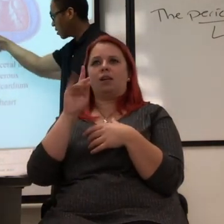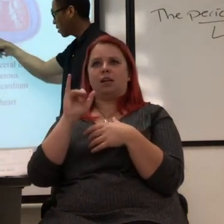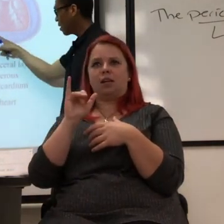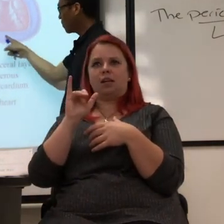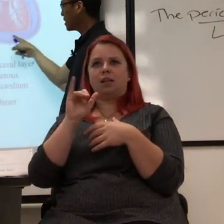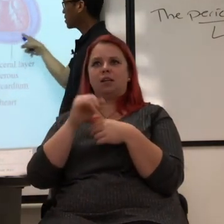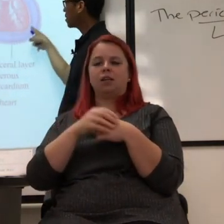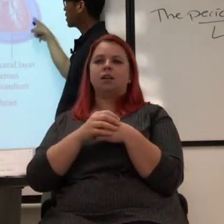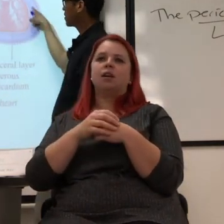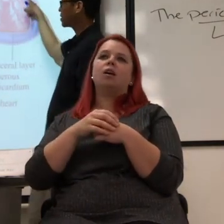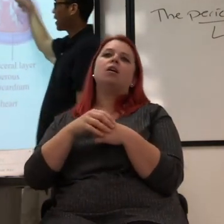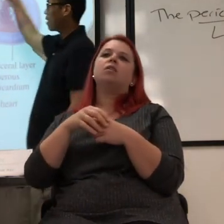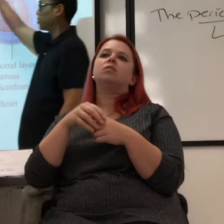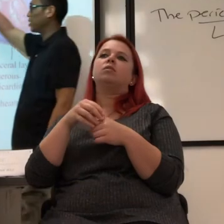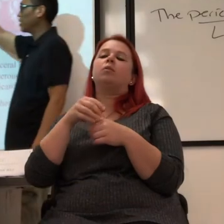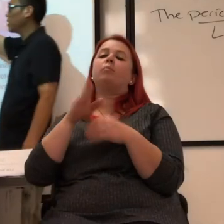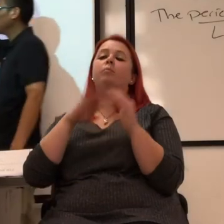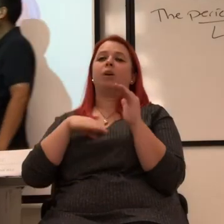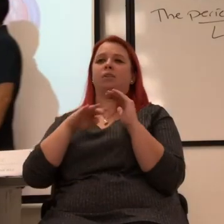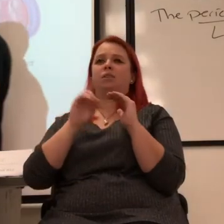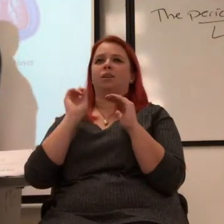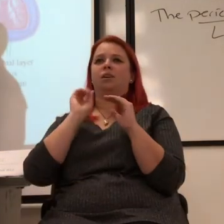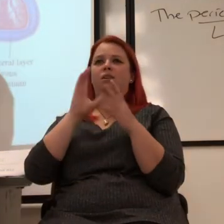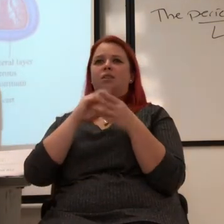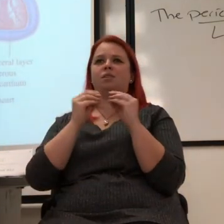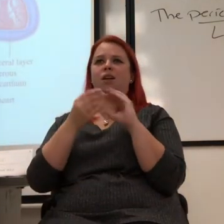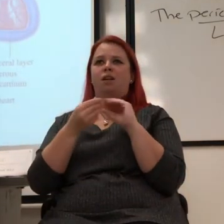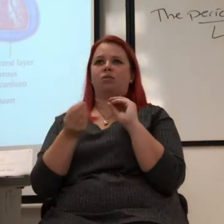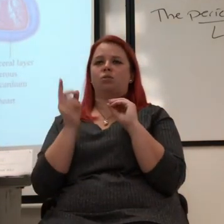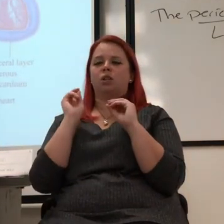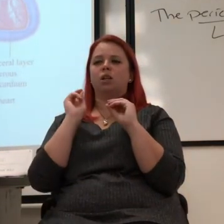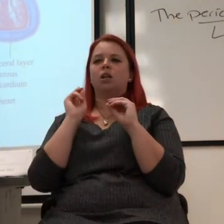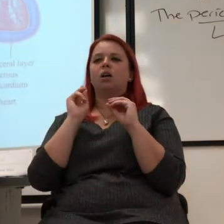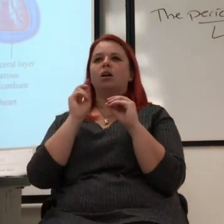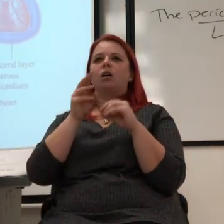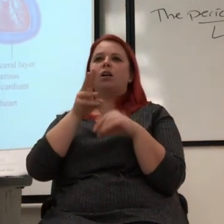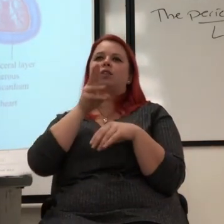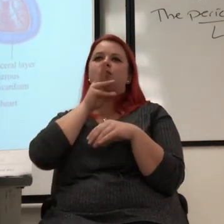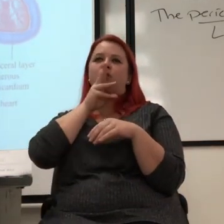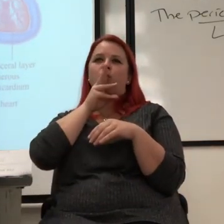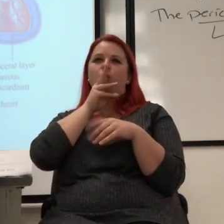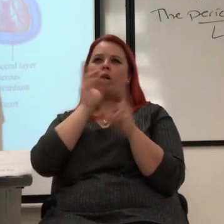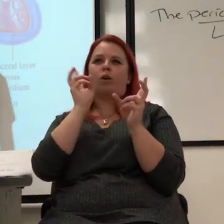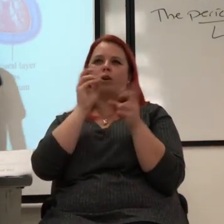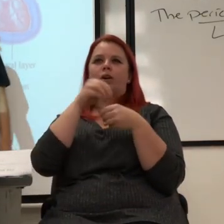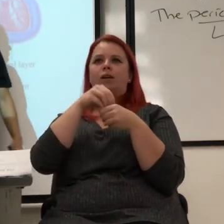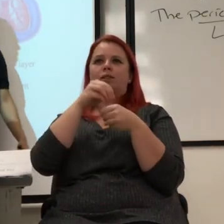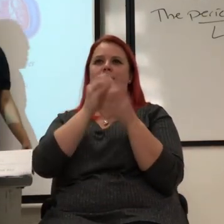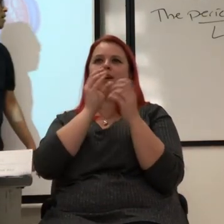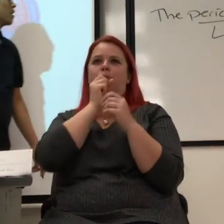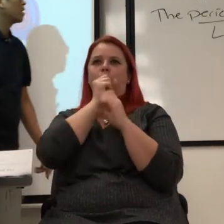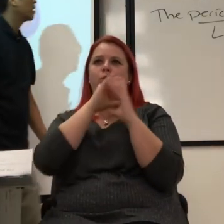is basically, in this analogy, the water in the balloon. Okay.